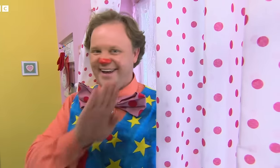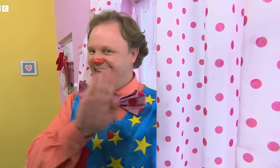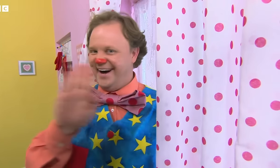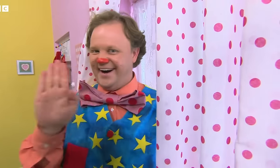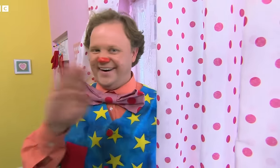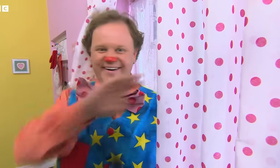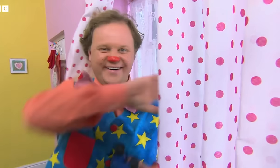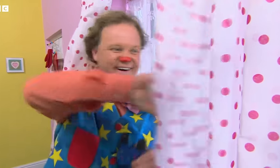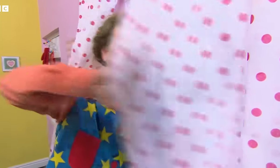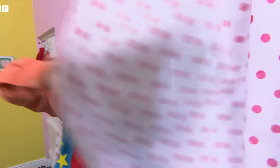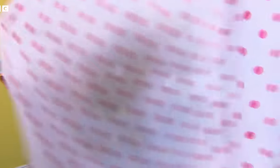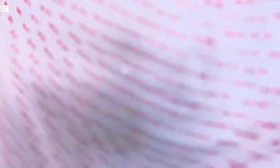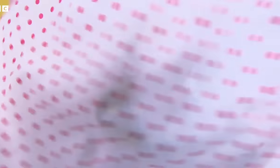No!